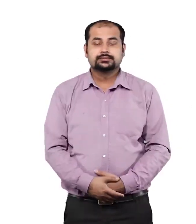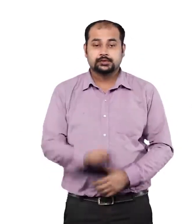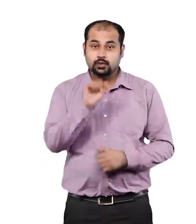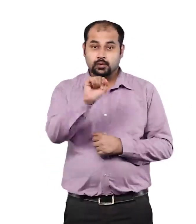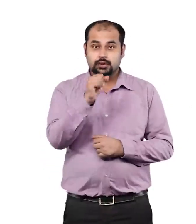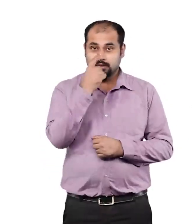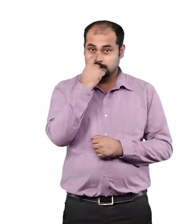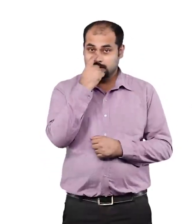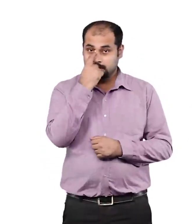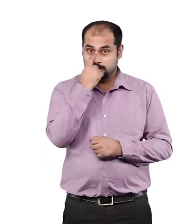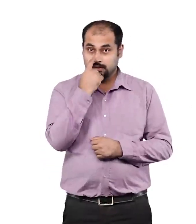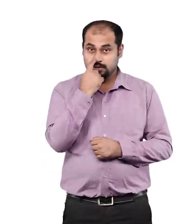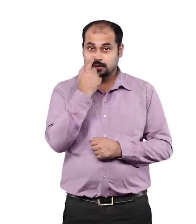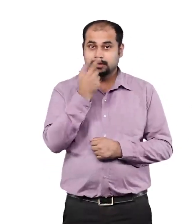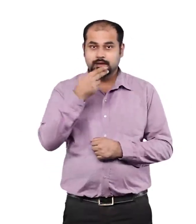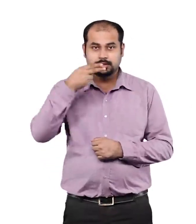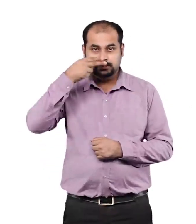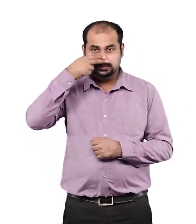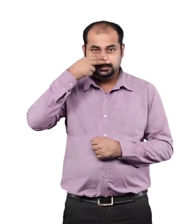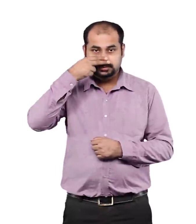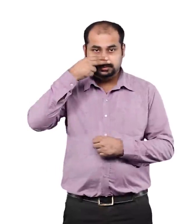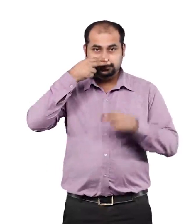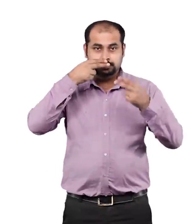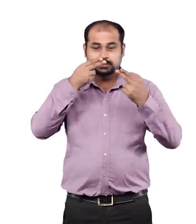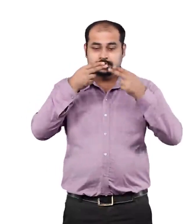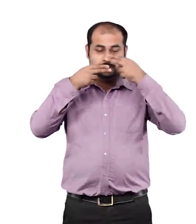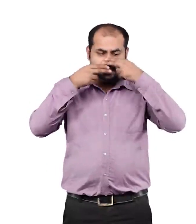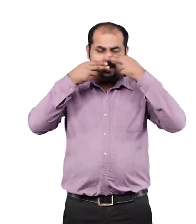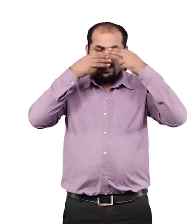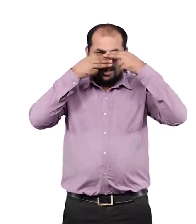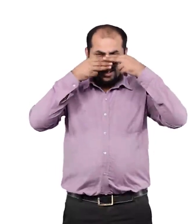Your nose is dash fingers long.